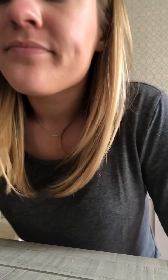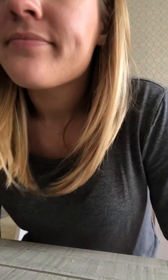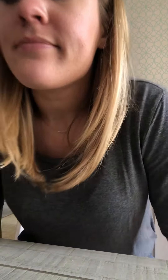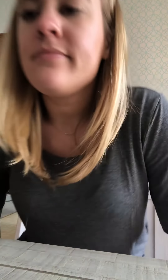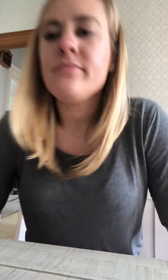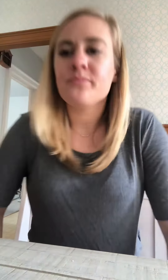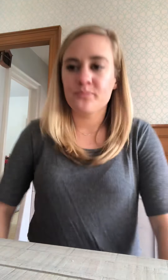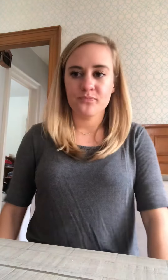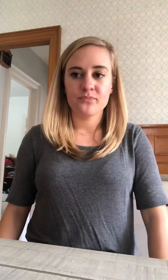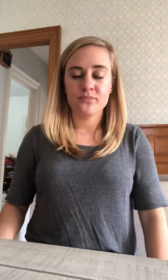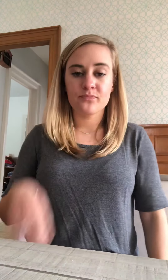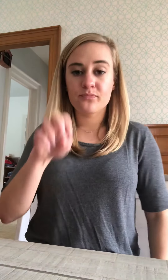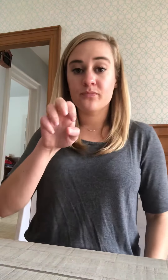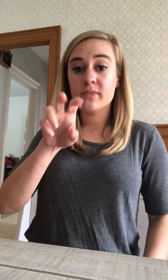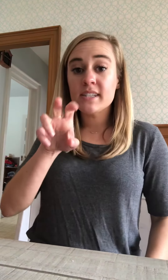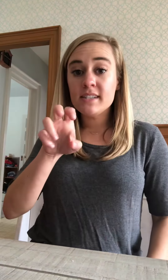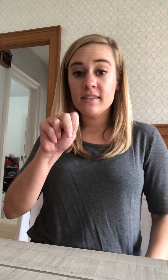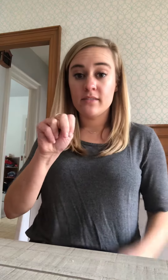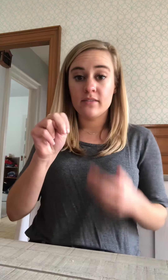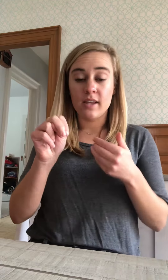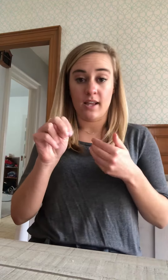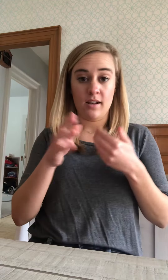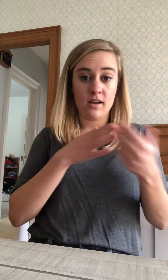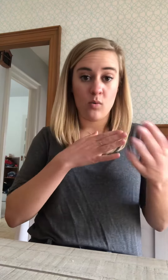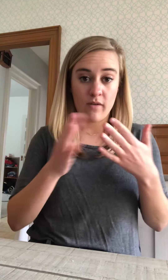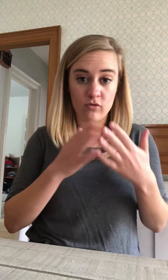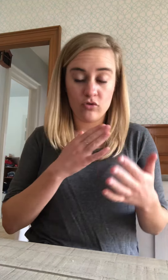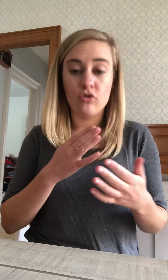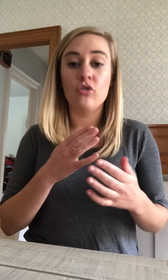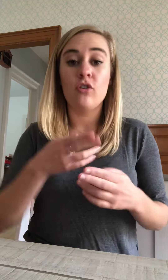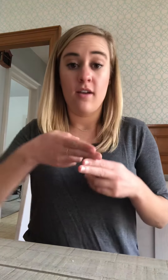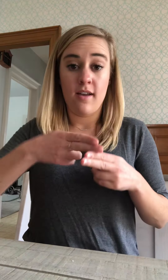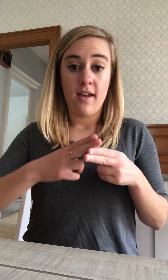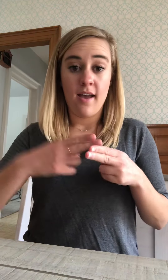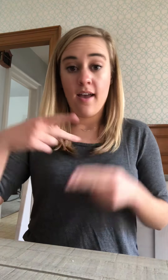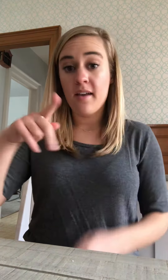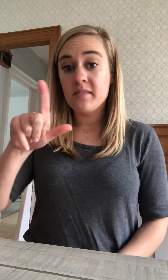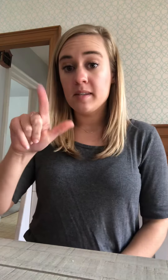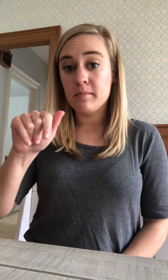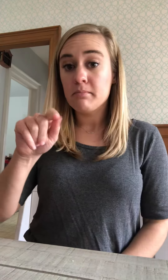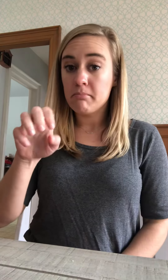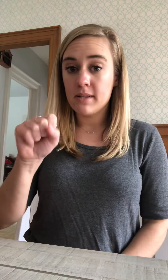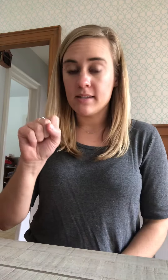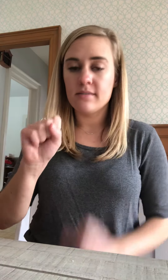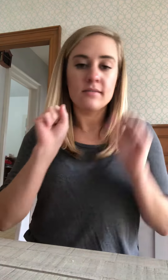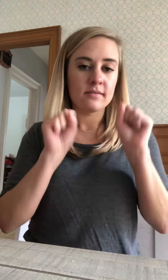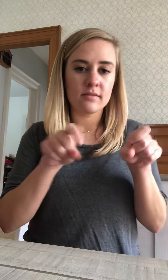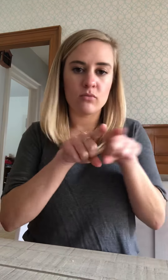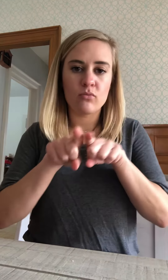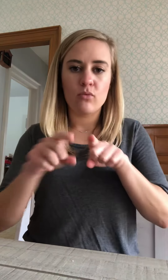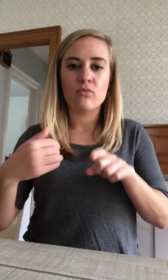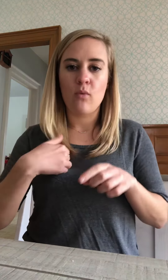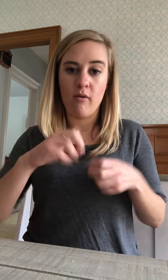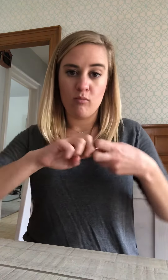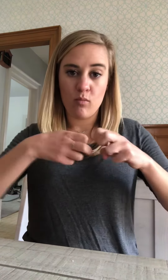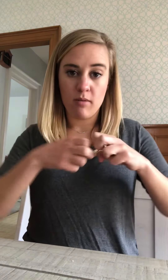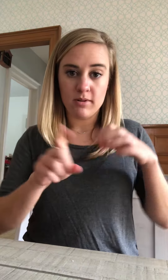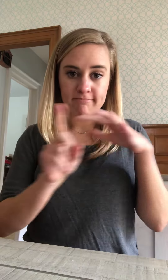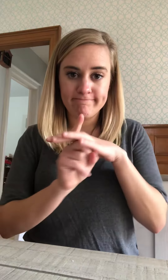Even, however, these heavy plates can have problems. Here's a situation where this was a guy in